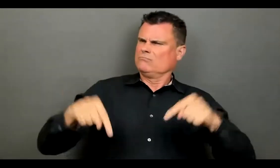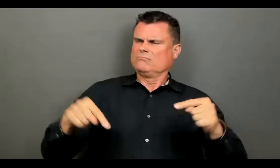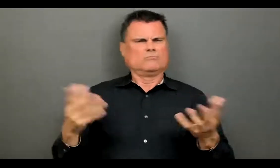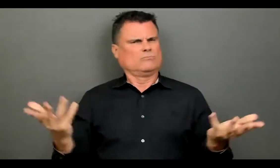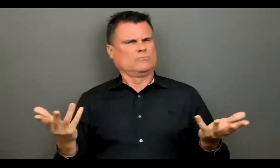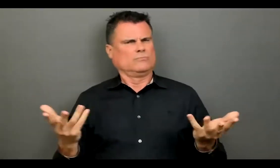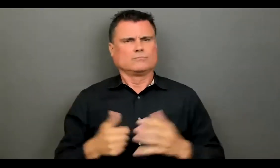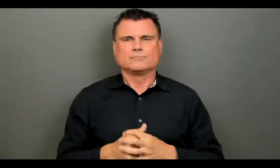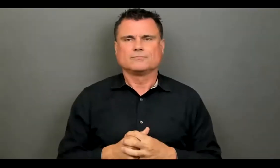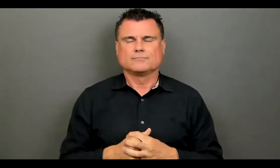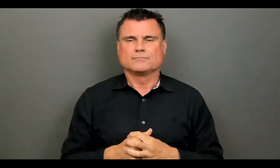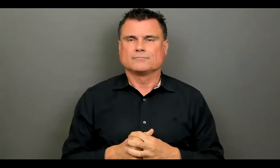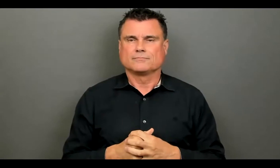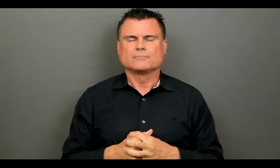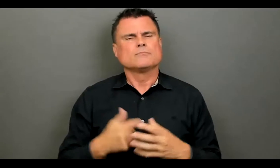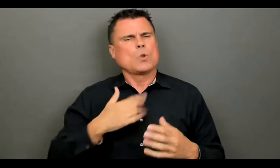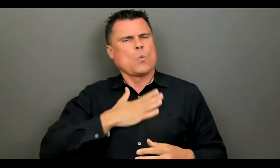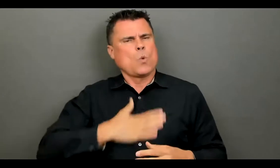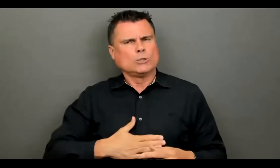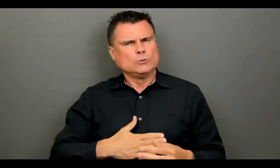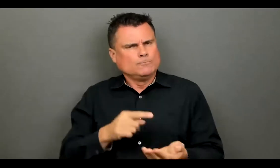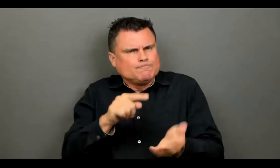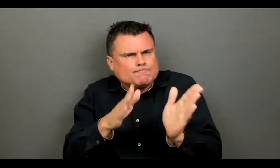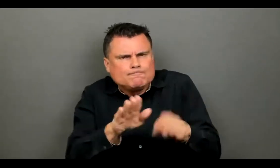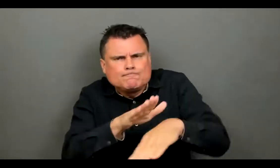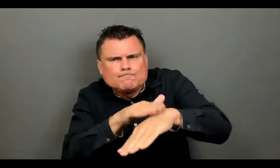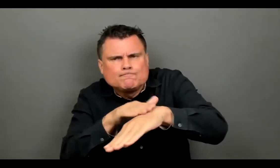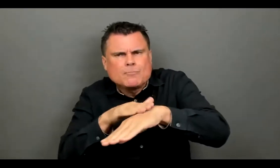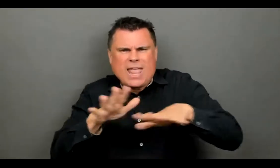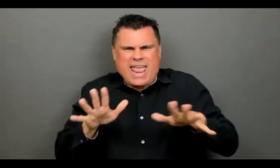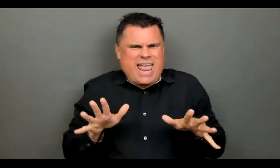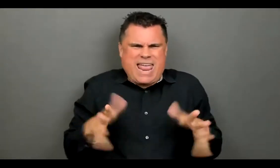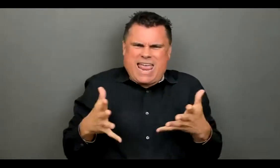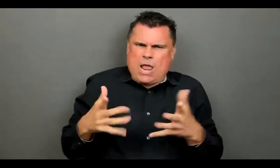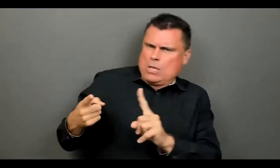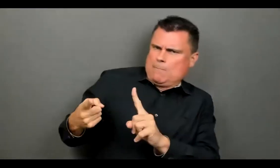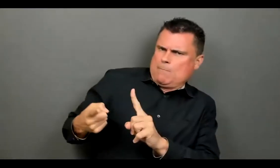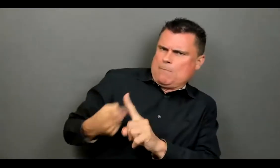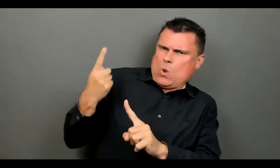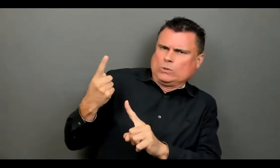agenda of disability inclusive